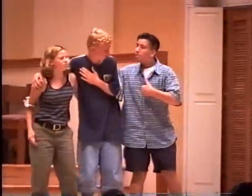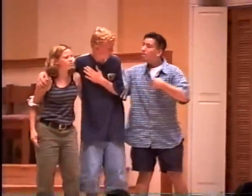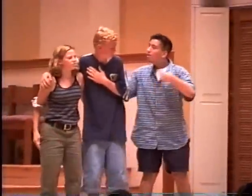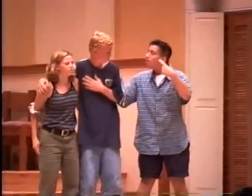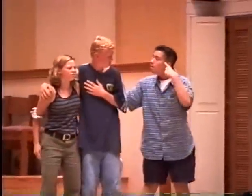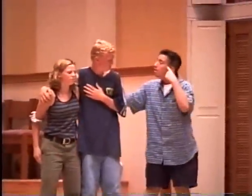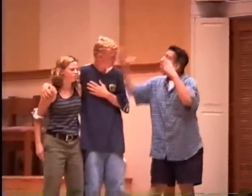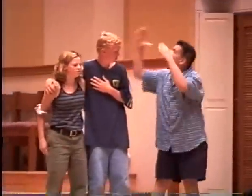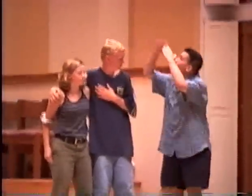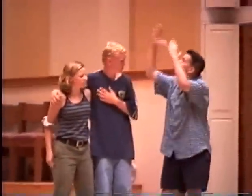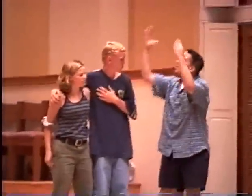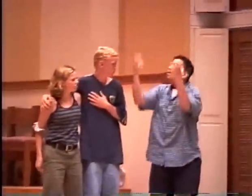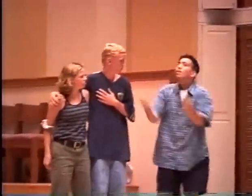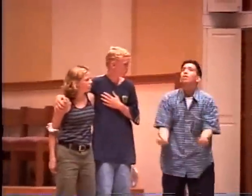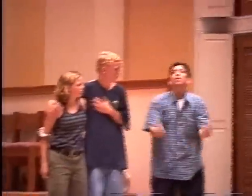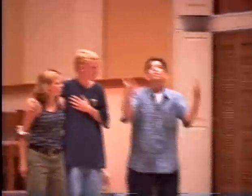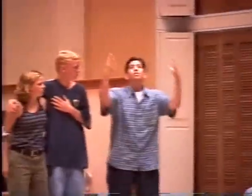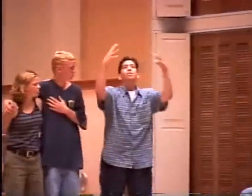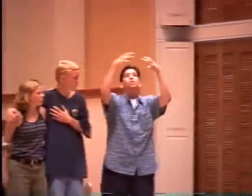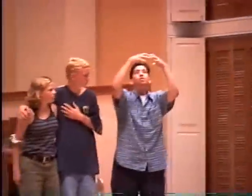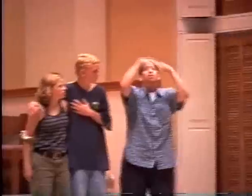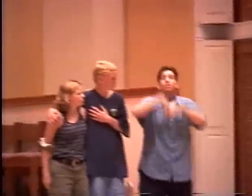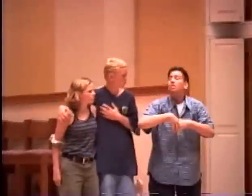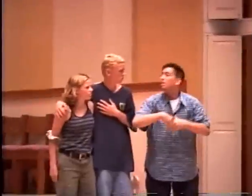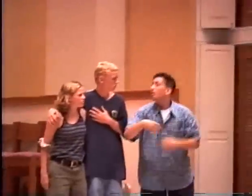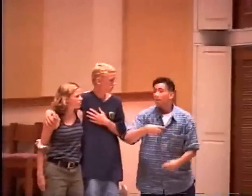I'm sorry. I heard about what happened in the house burning down.